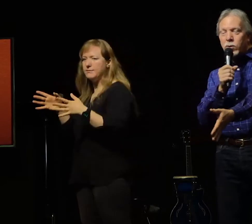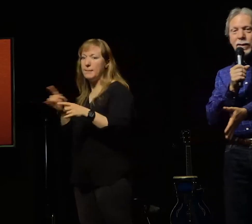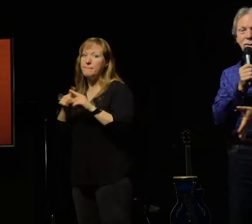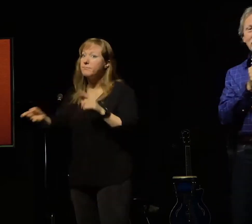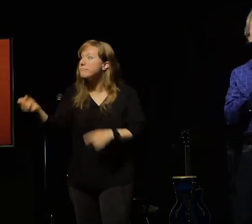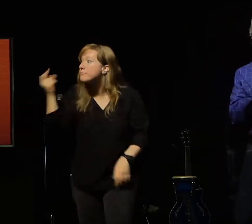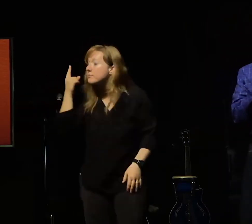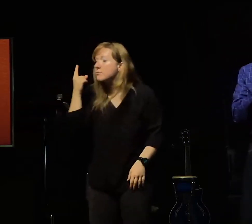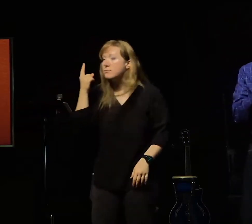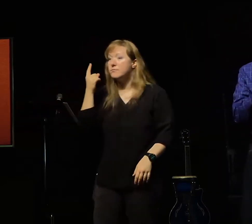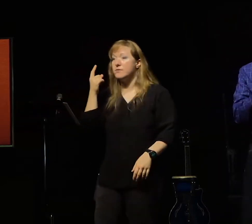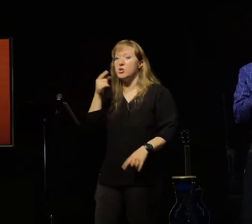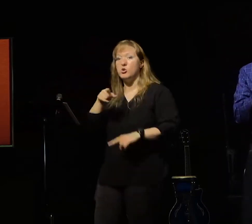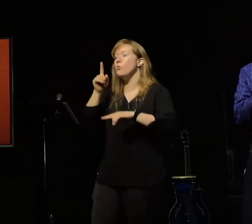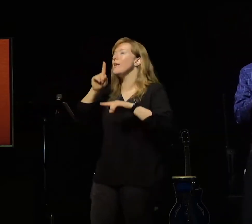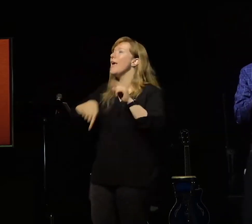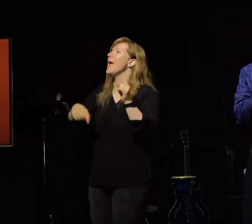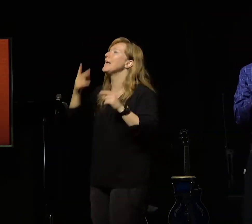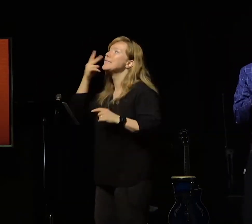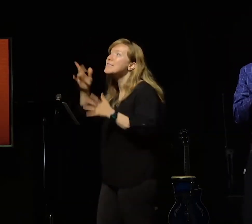real Jesus and be neutral.